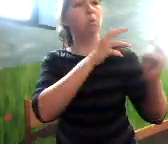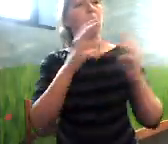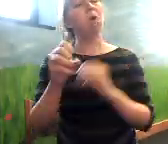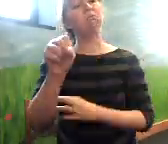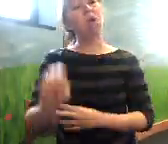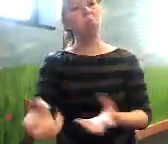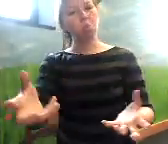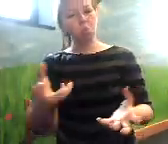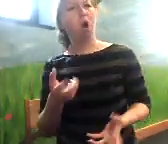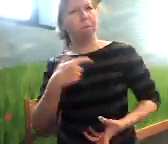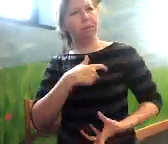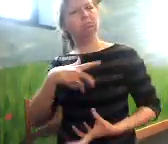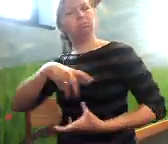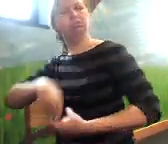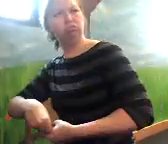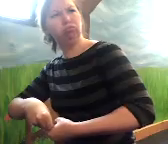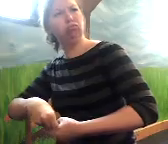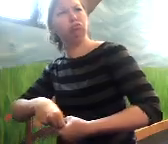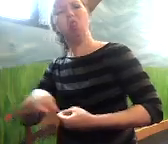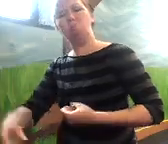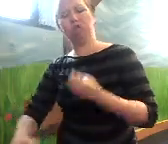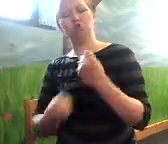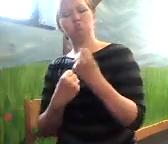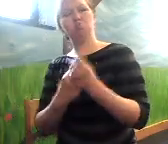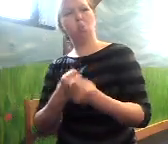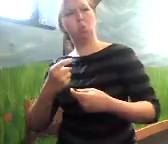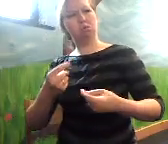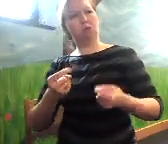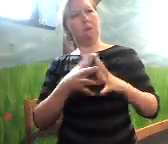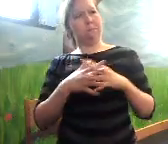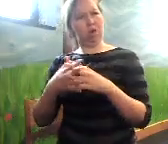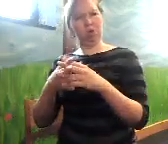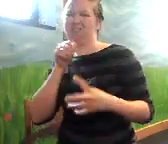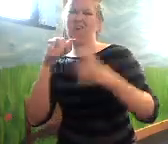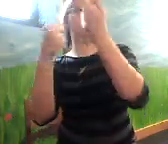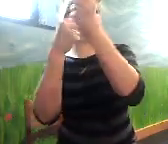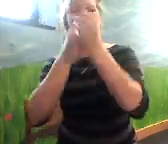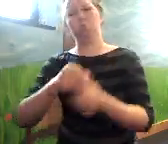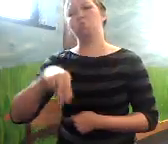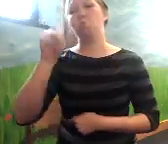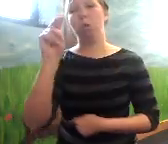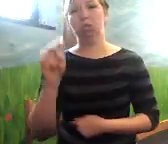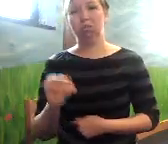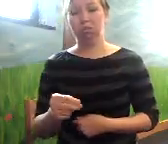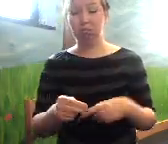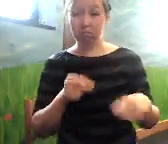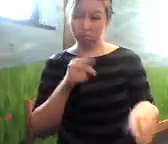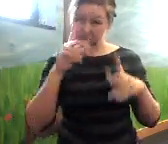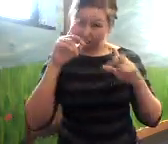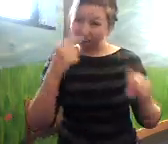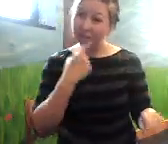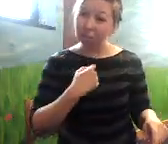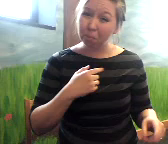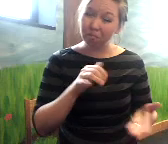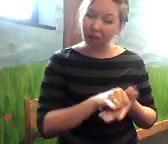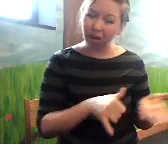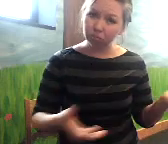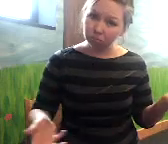credibility gap over what the Pentagon was saying, the President was saying about the South, and what was the truth on the